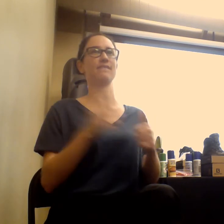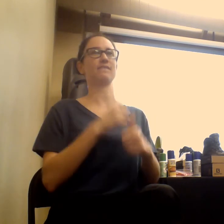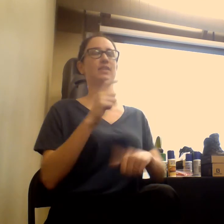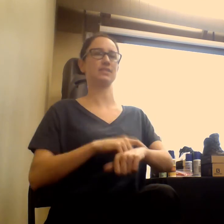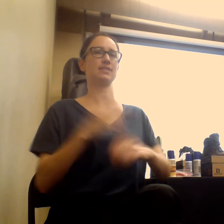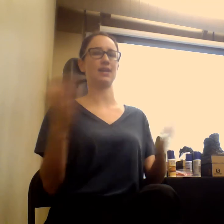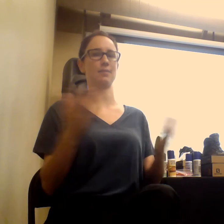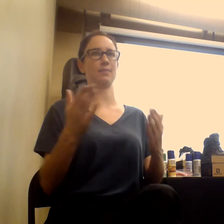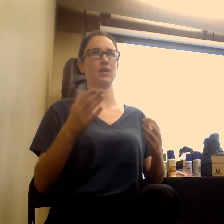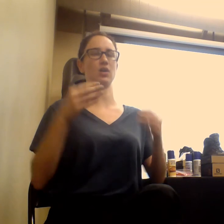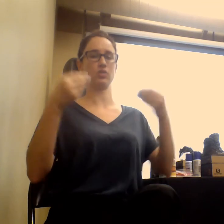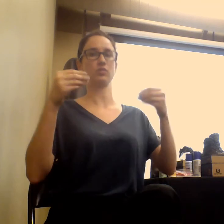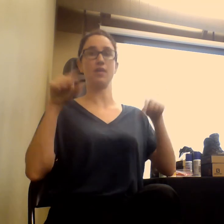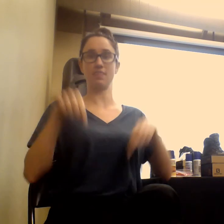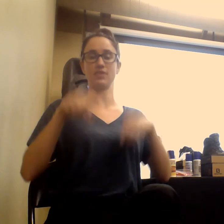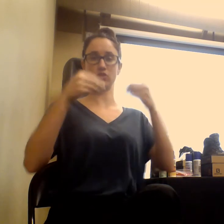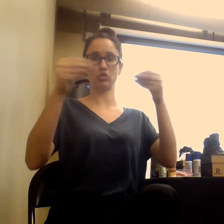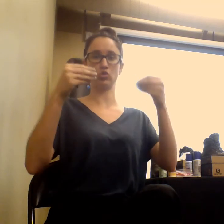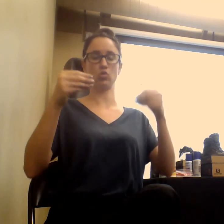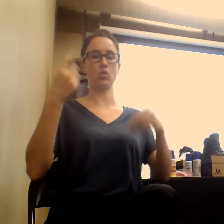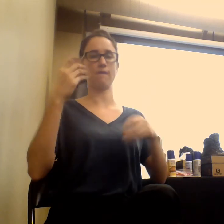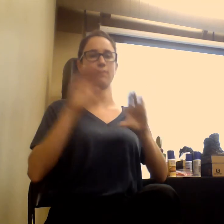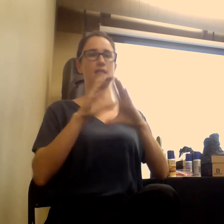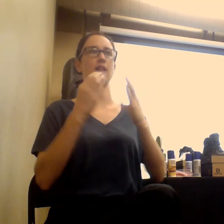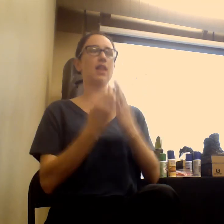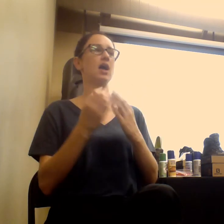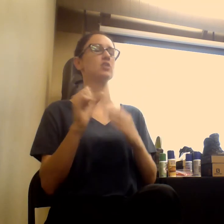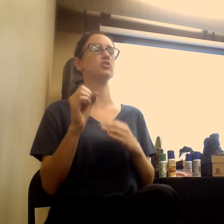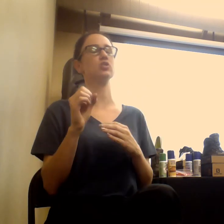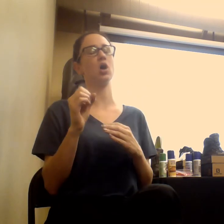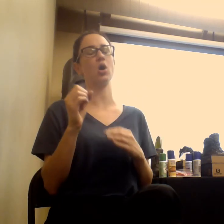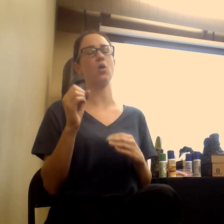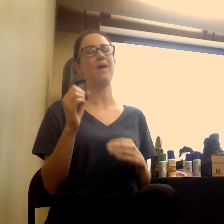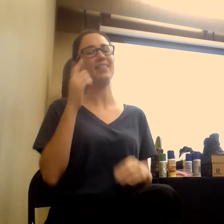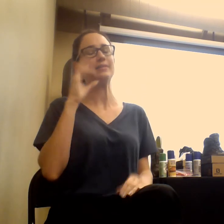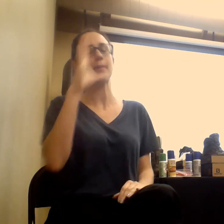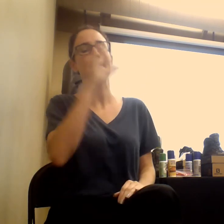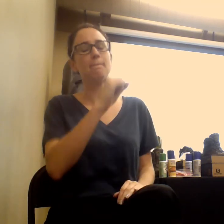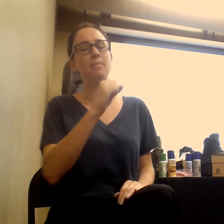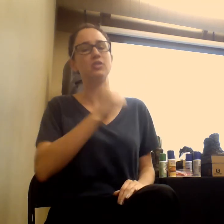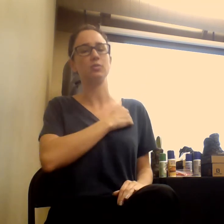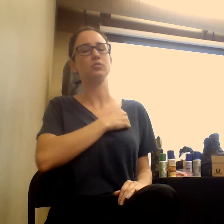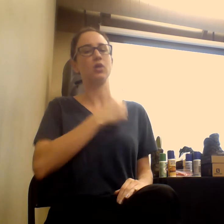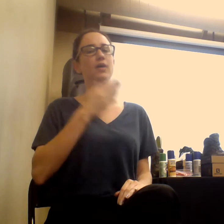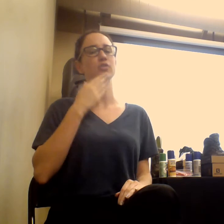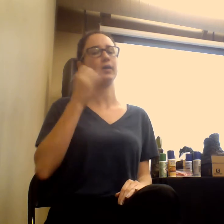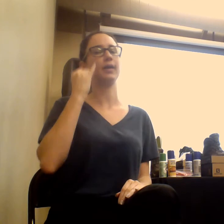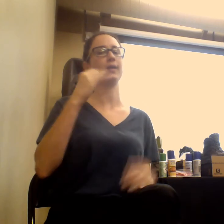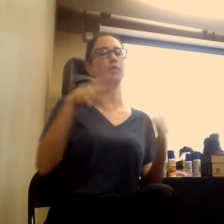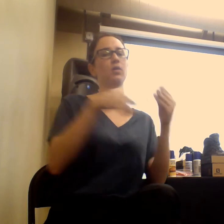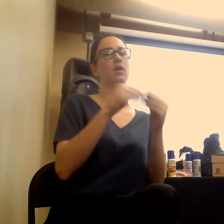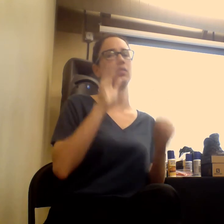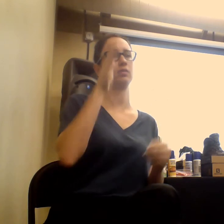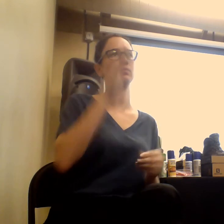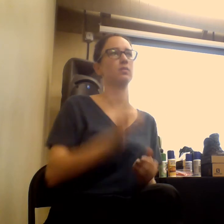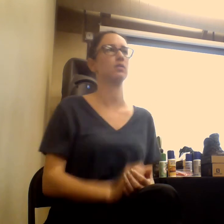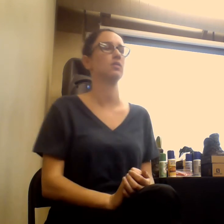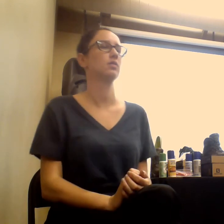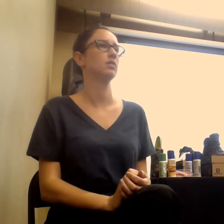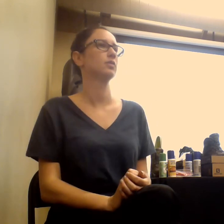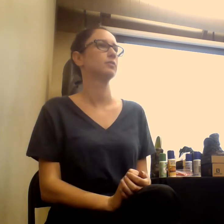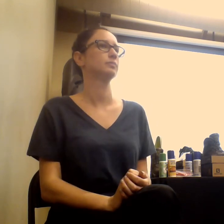department and try on something or look at something or have me, check out some laces on you, we could do that.